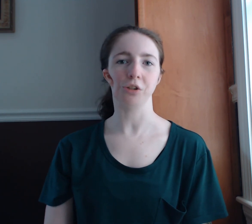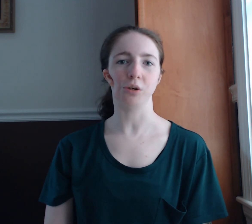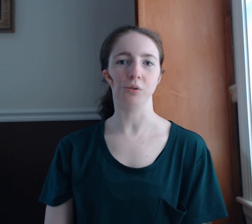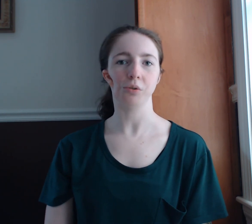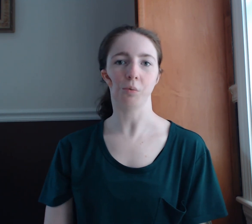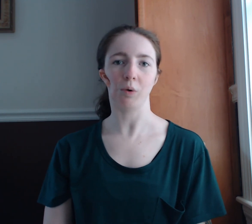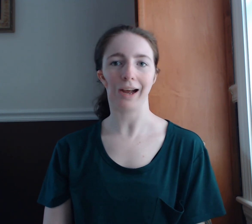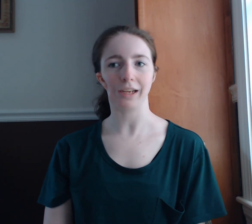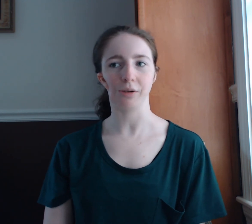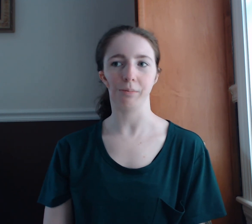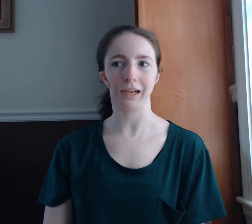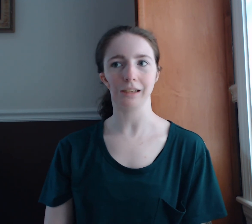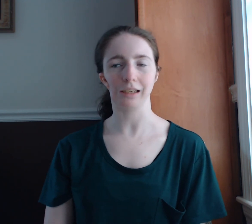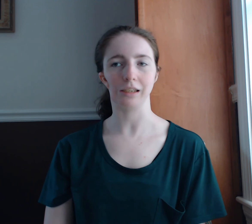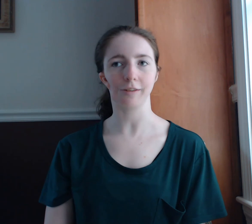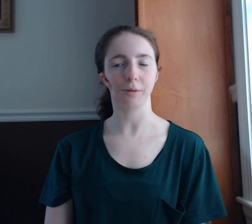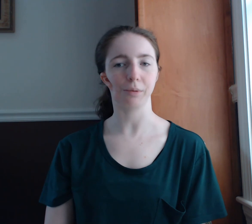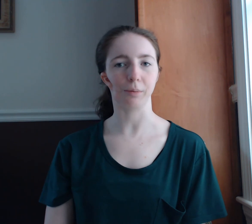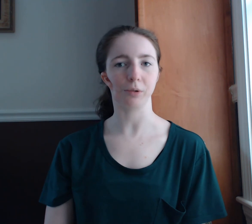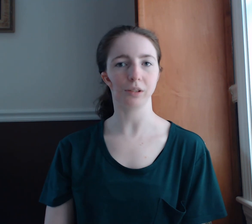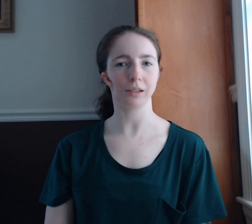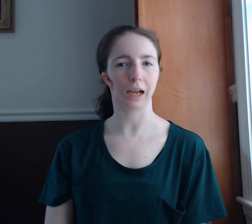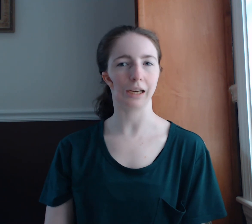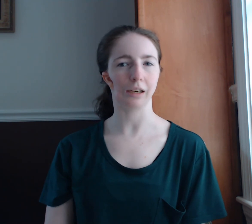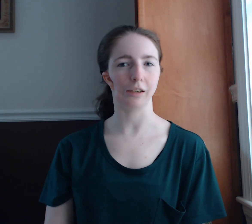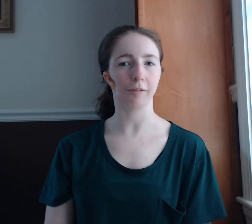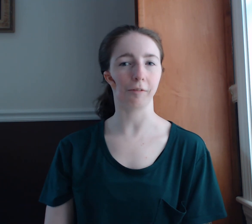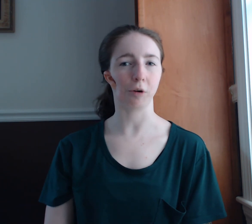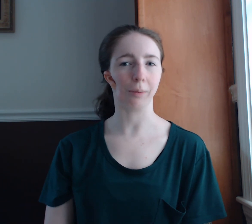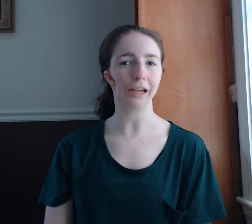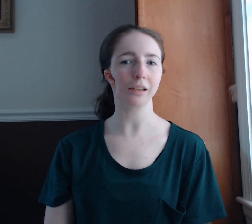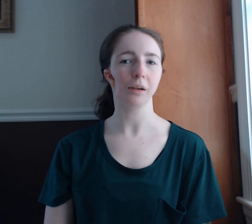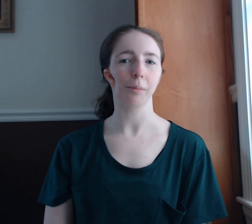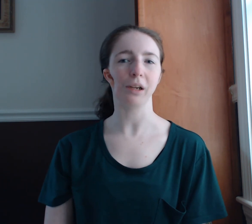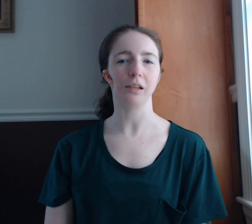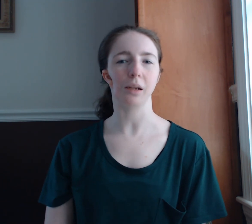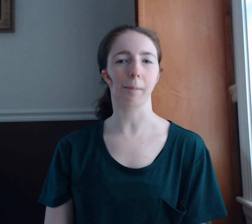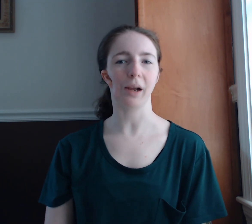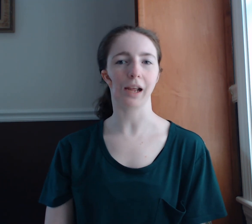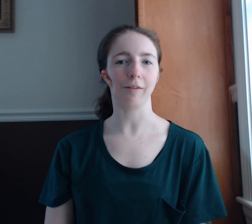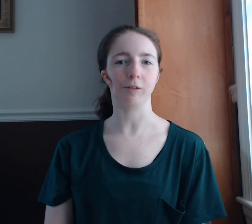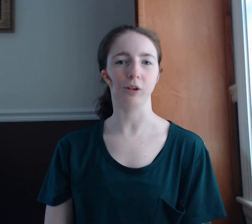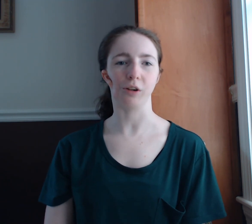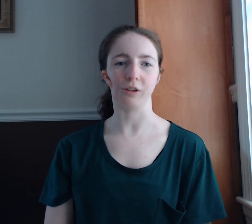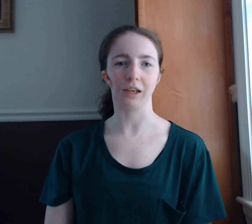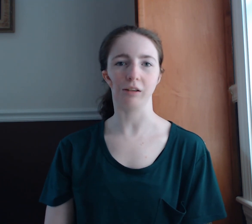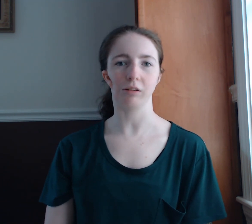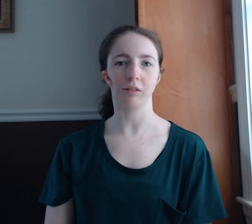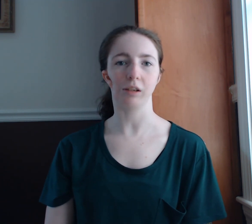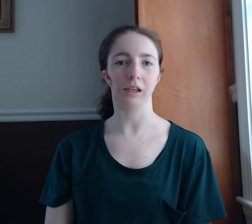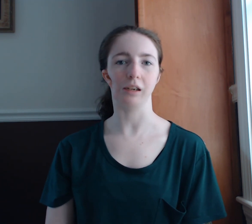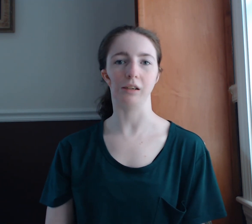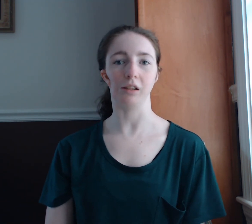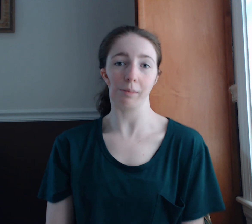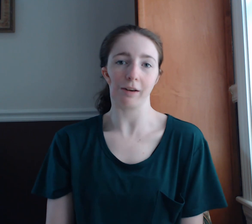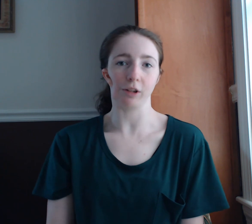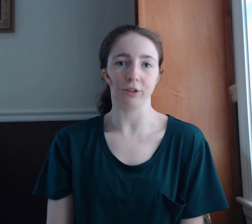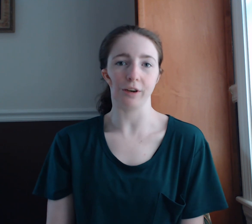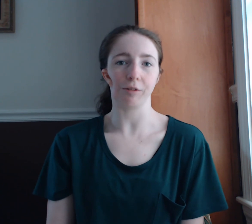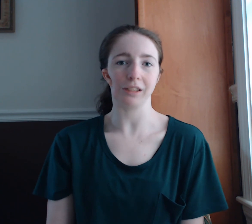shows why you may see different people sign in different formats because they might have learned it they might have learned a different sign